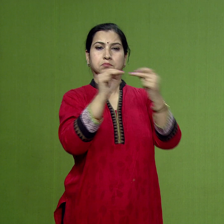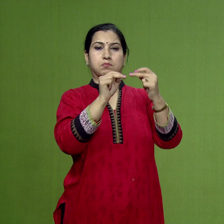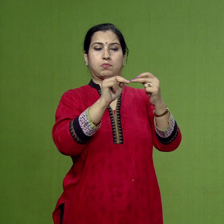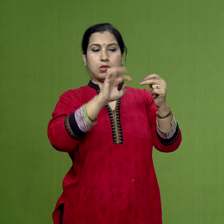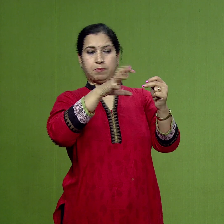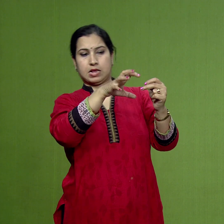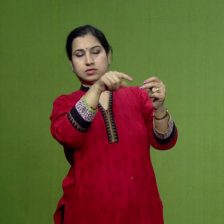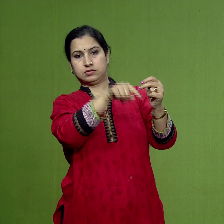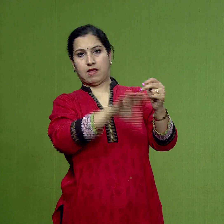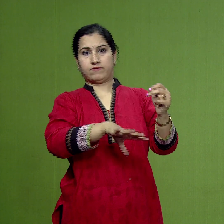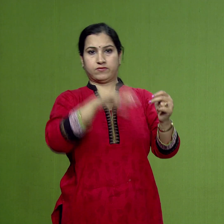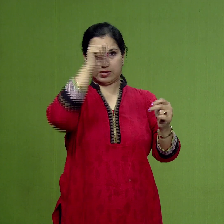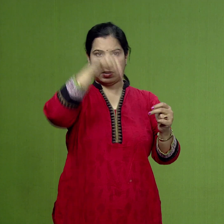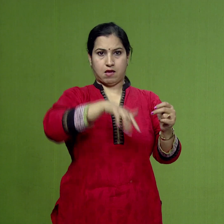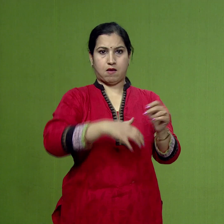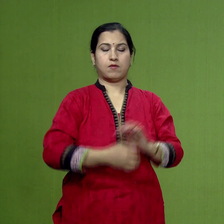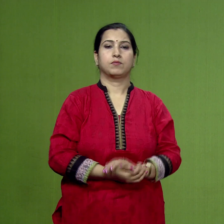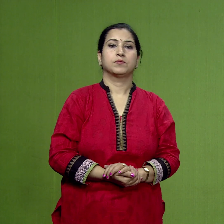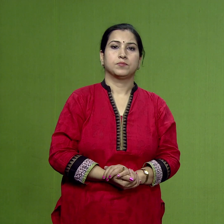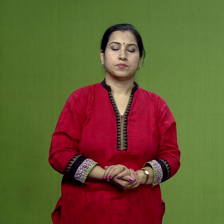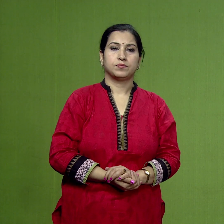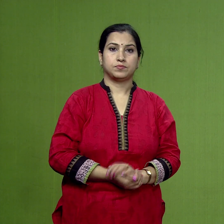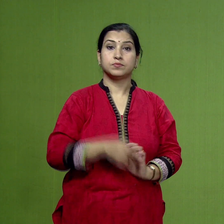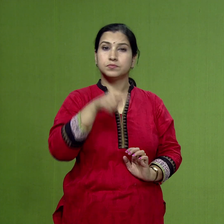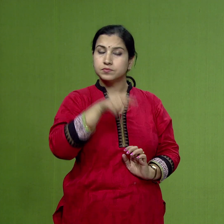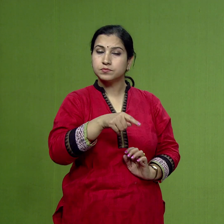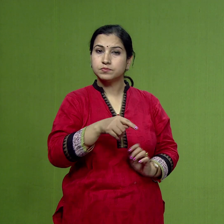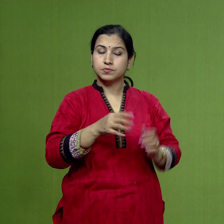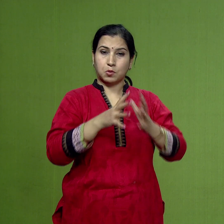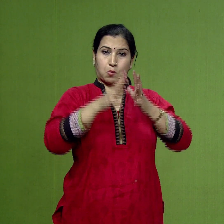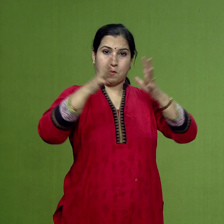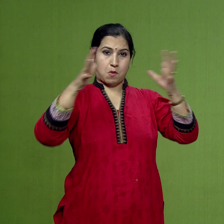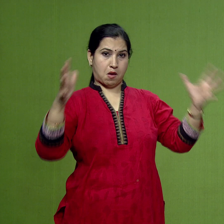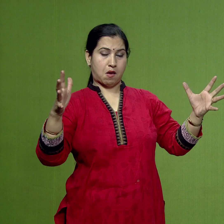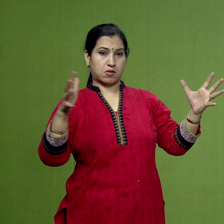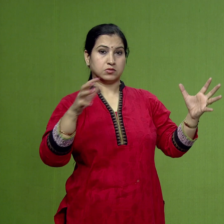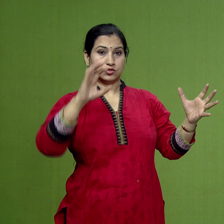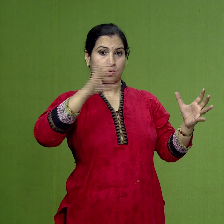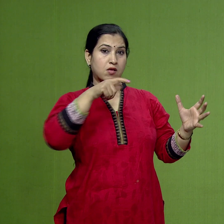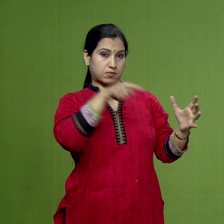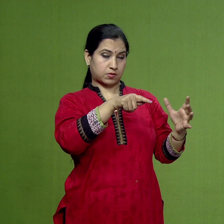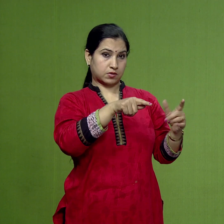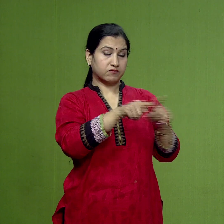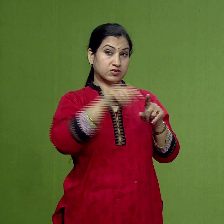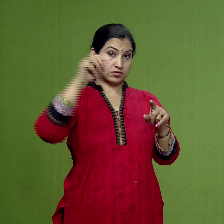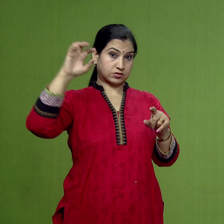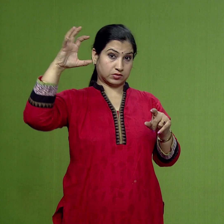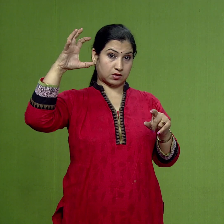absolute location of India. Due to the vast expanse of the country, when the sun rises